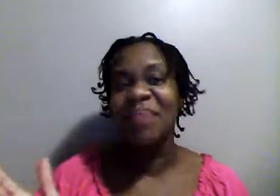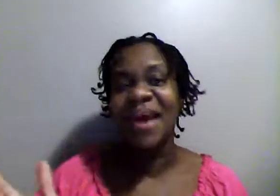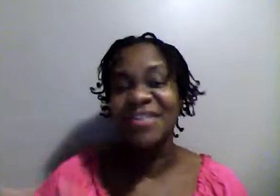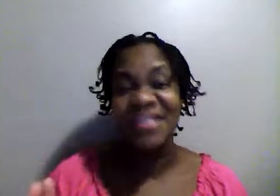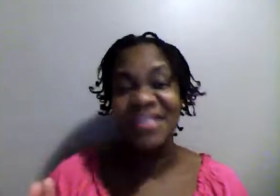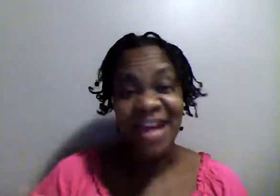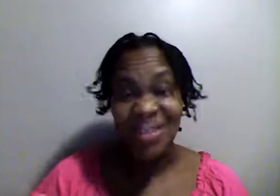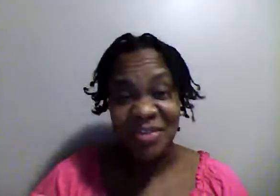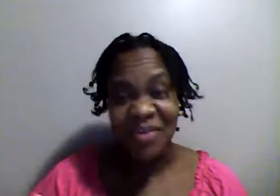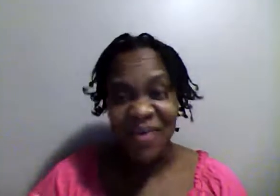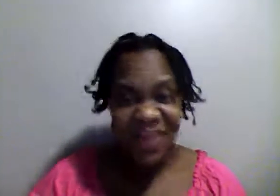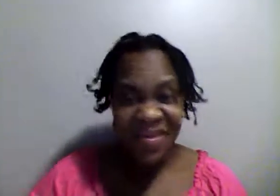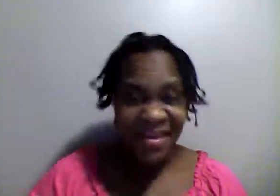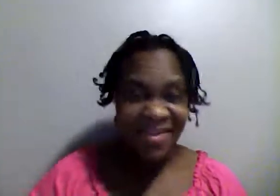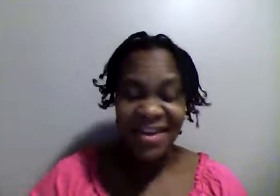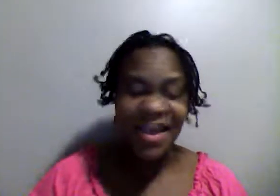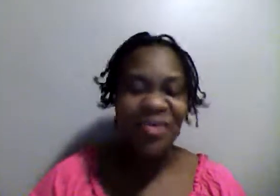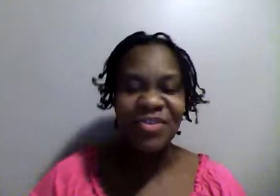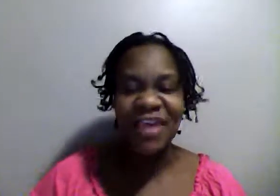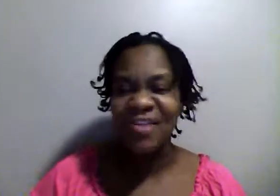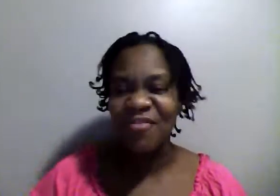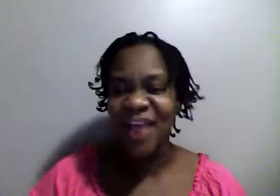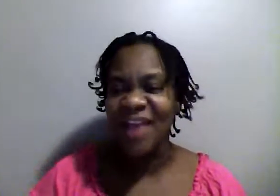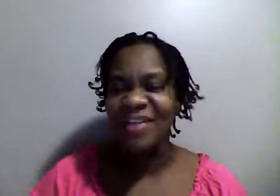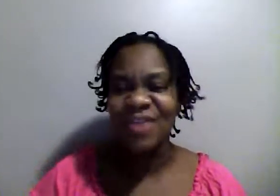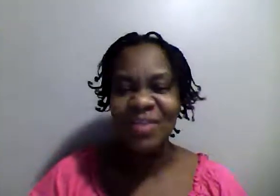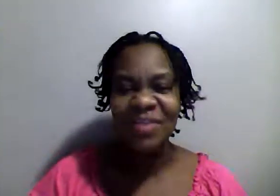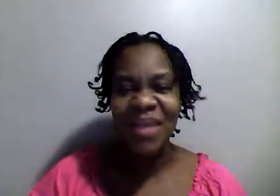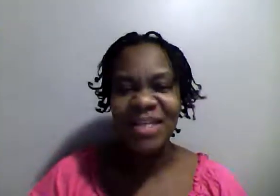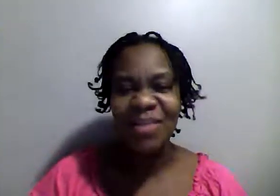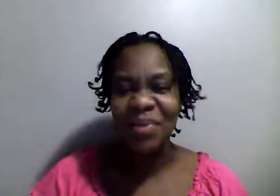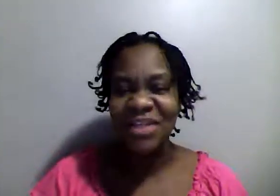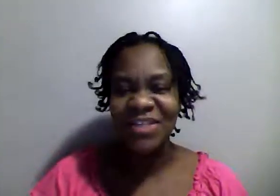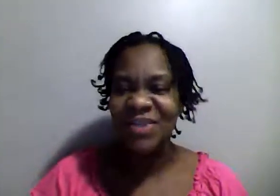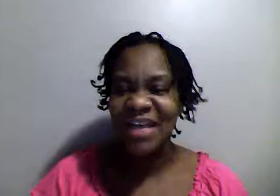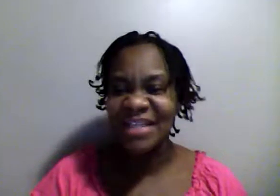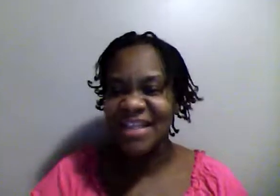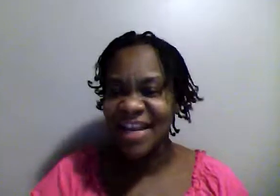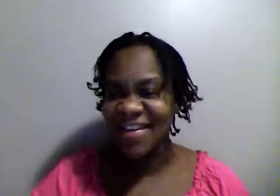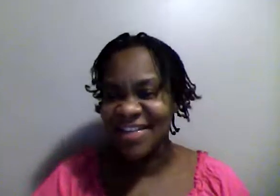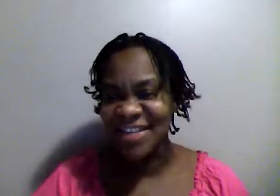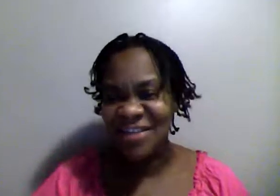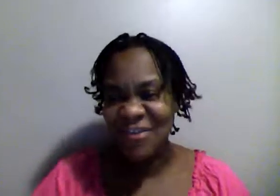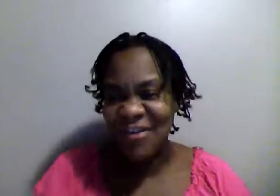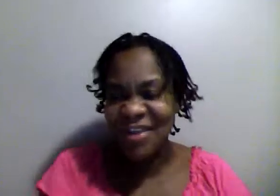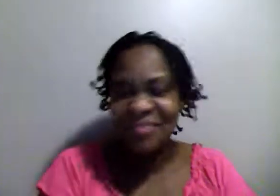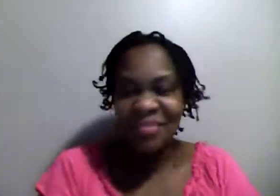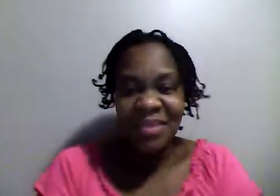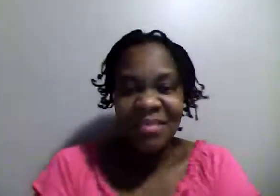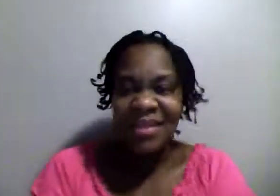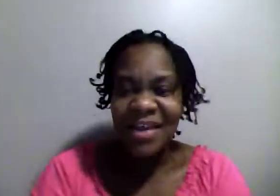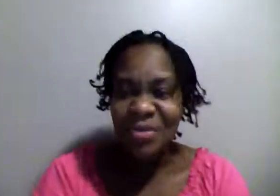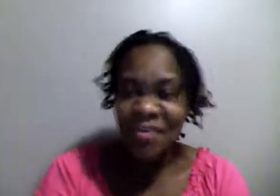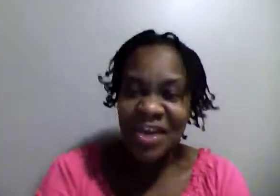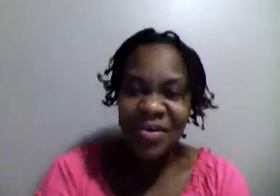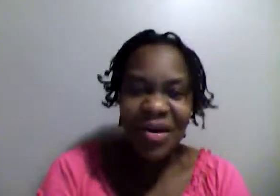just decide to grow, and then I would try to find some space to put it so that it can continue growing. I don't really know how